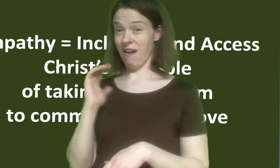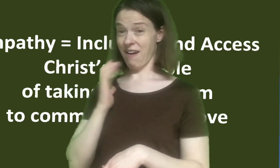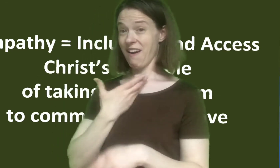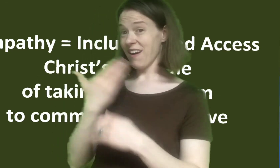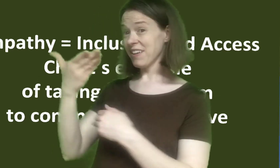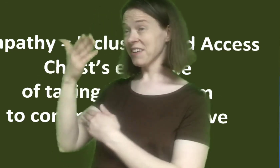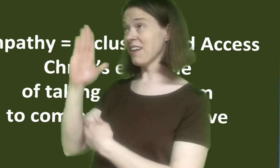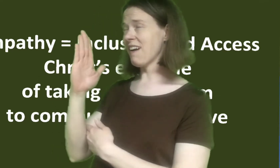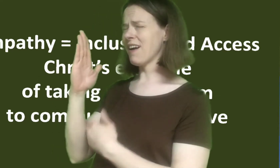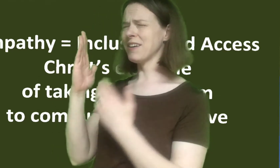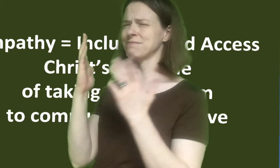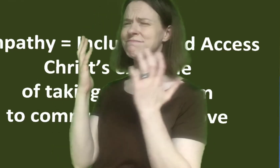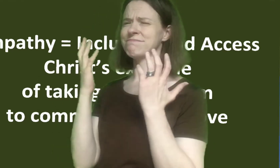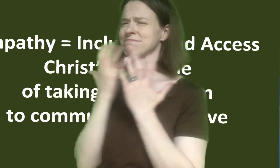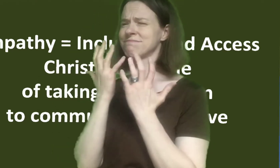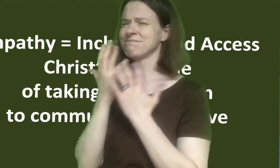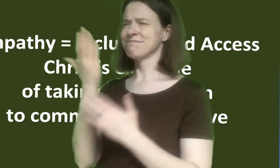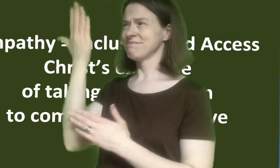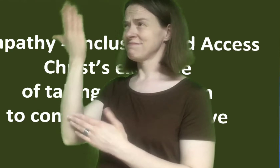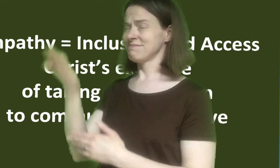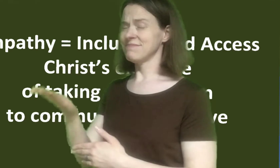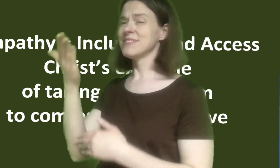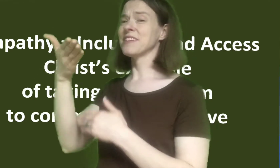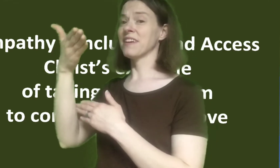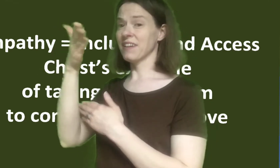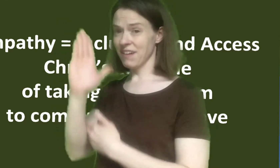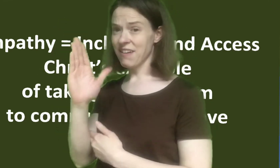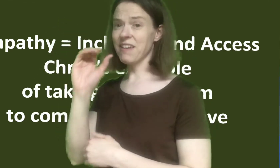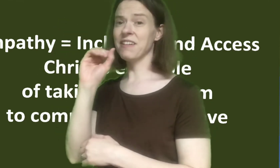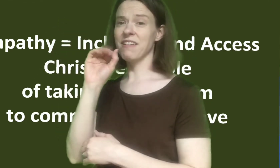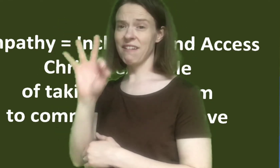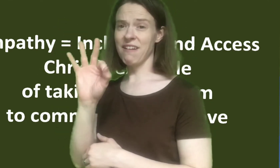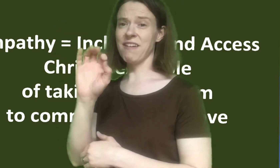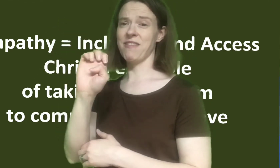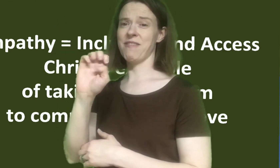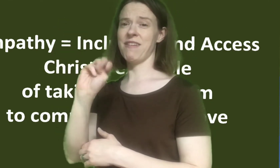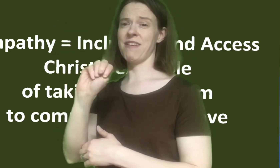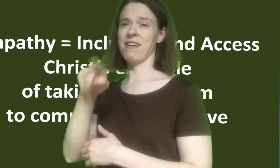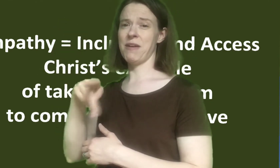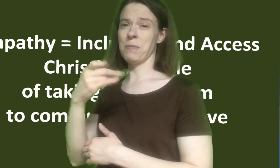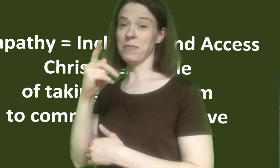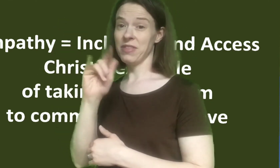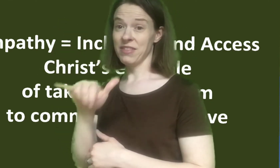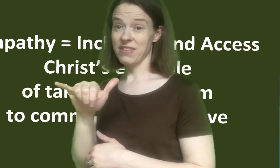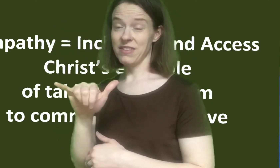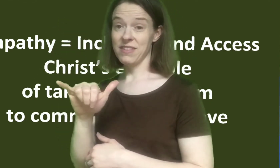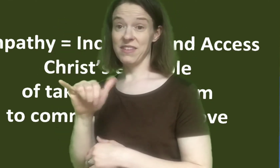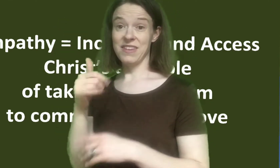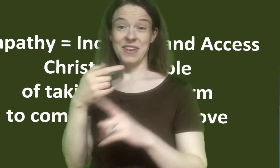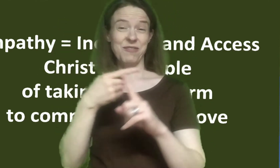mean? Our God is a God of empathy.